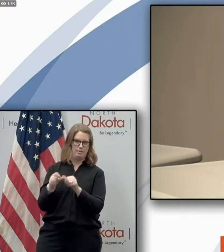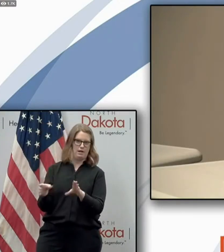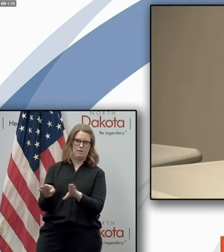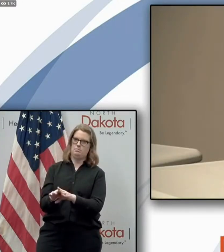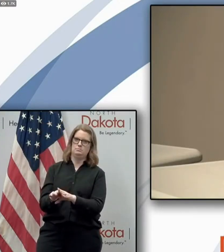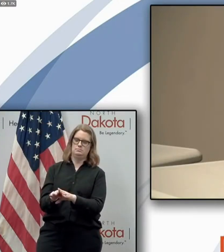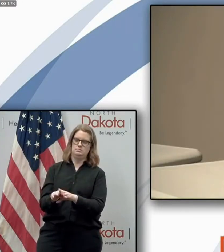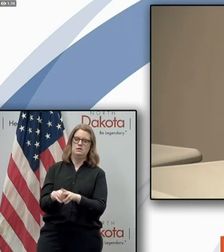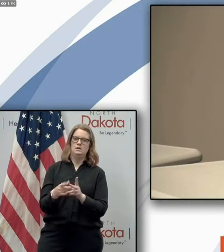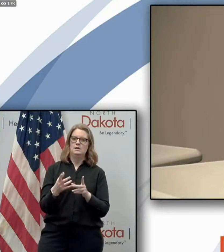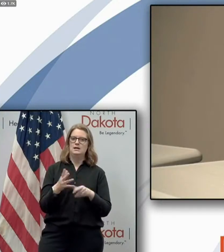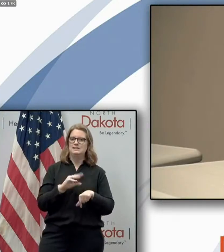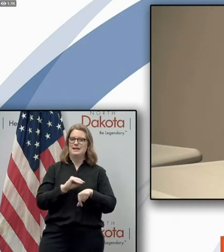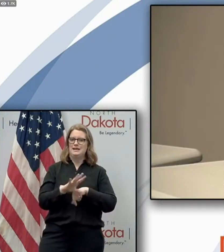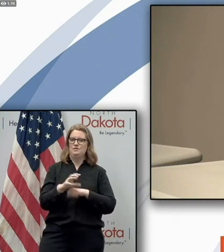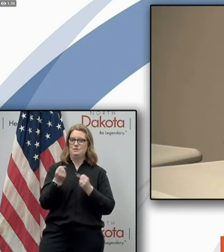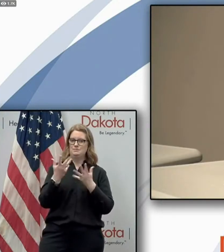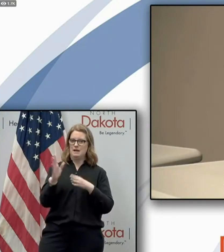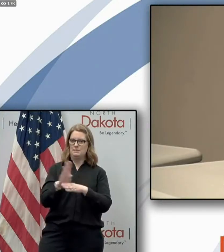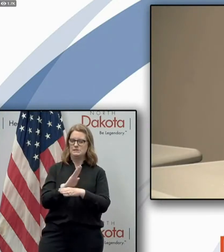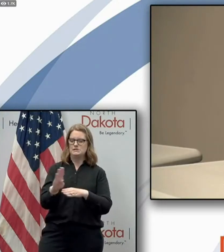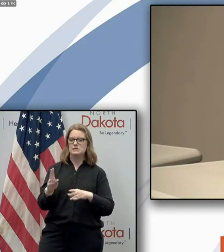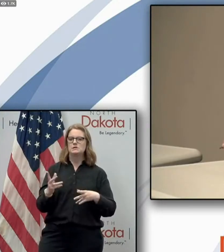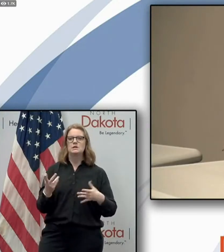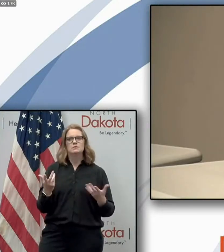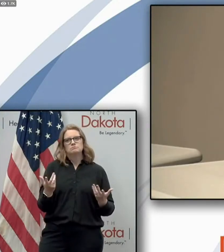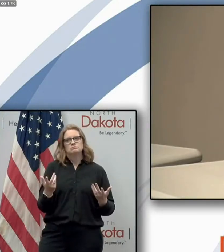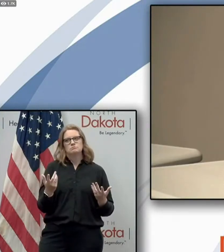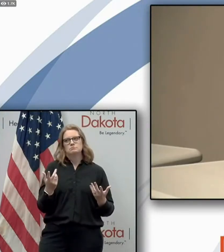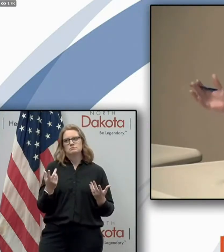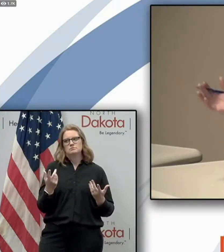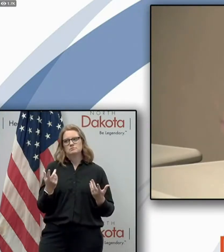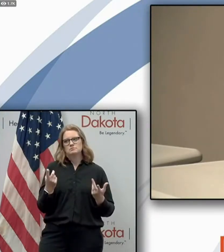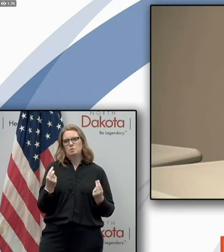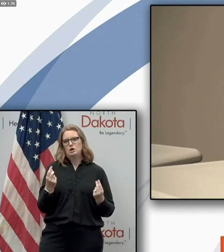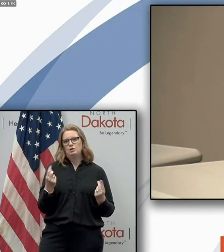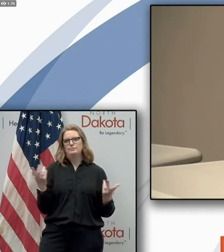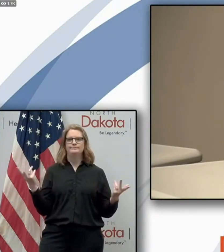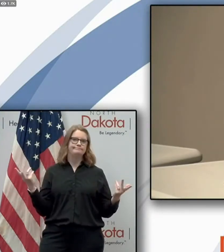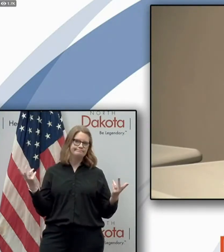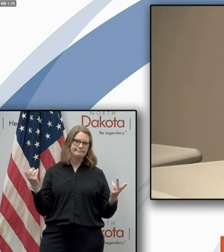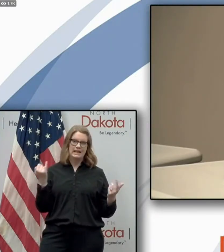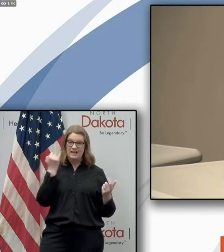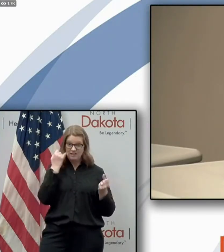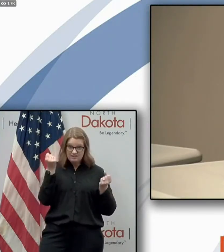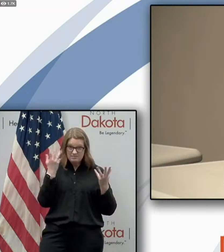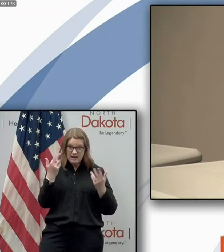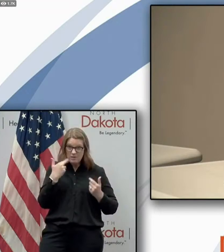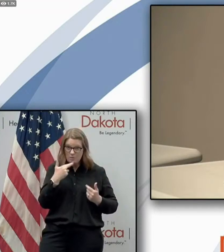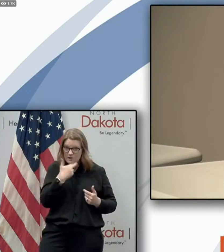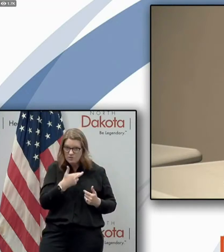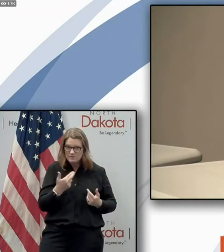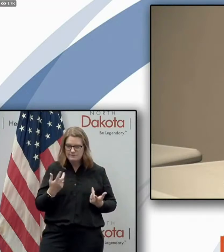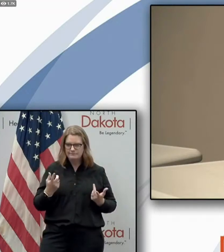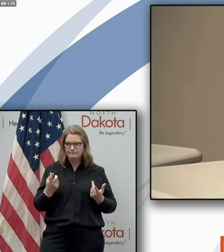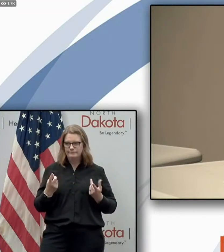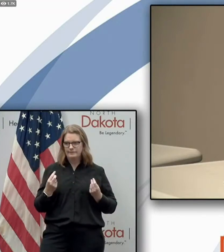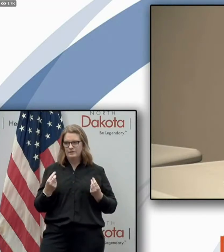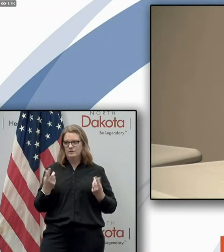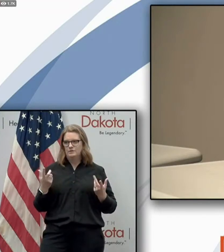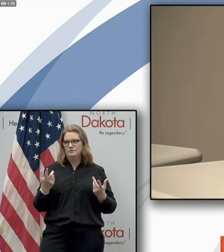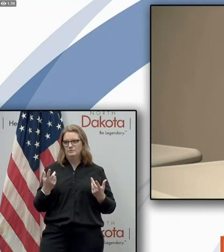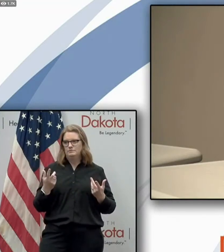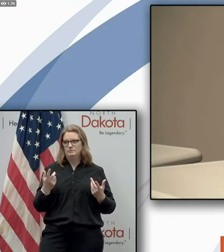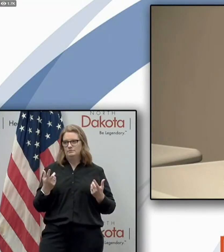going to impact a lot of people. What would you do that? If you had a chain of restaurants, what do you do when you have to just